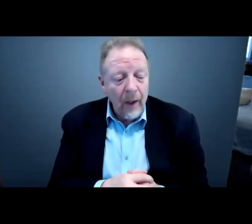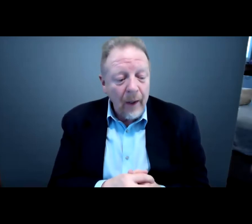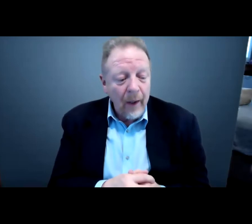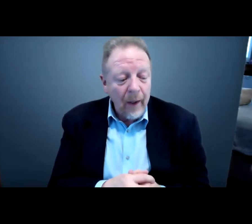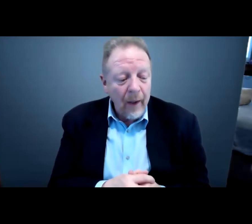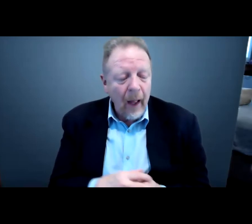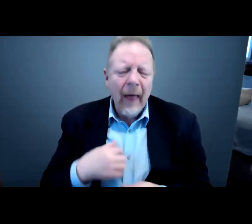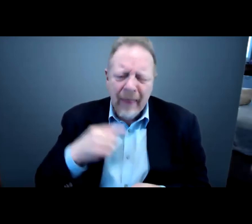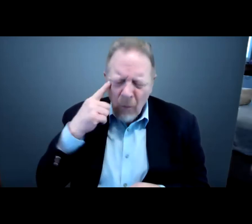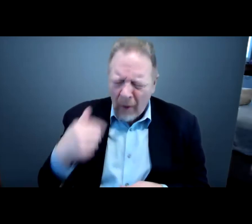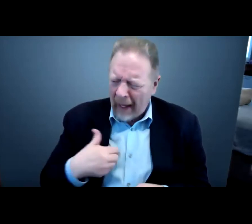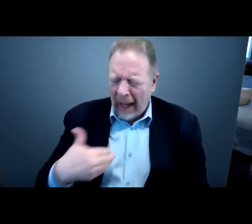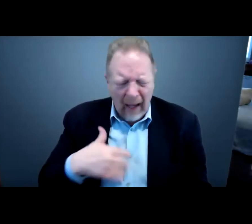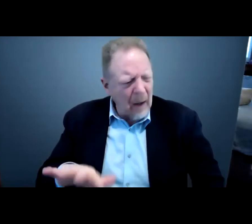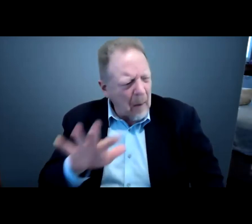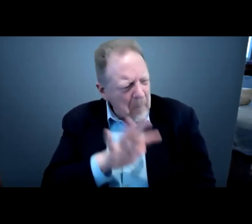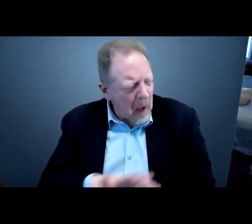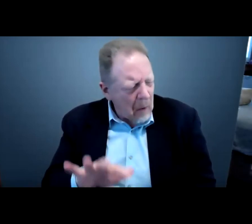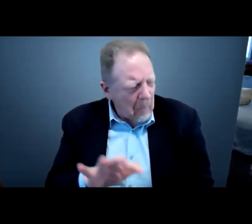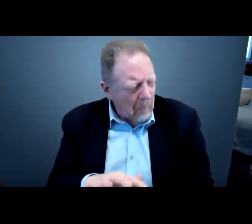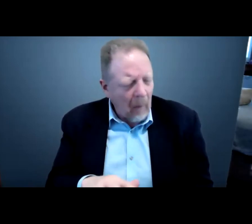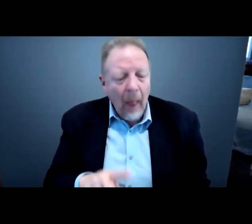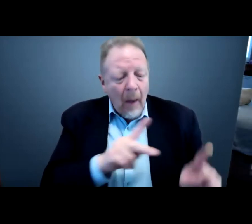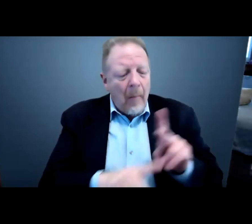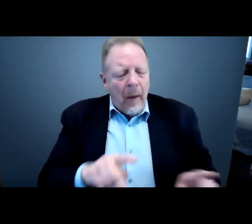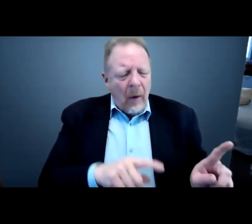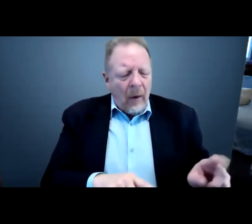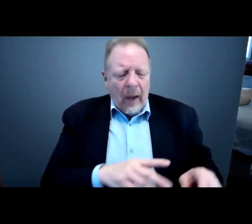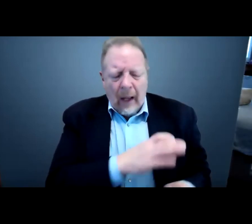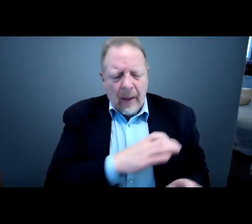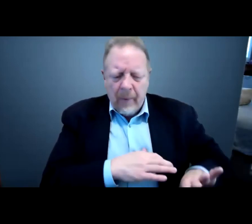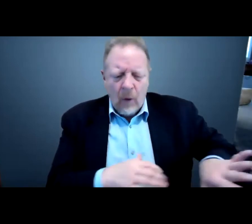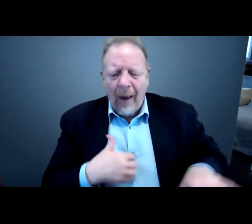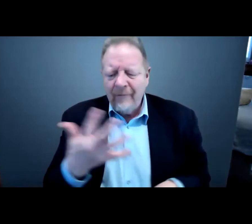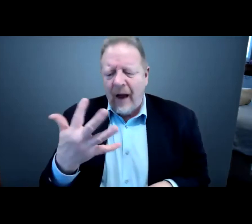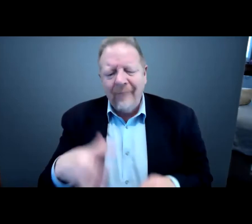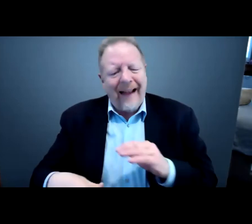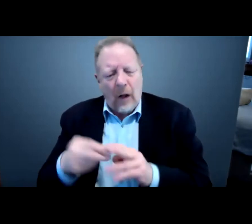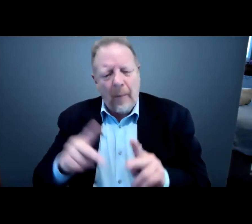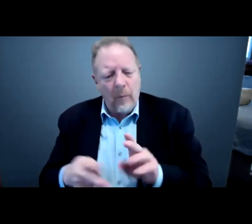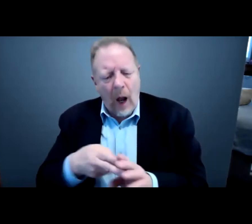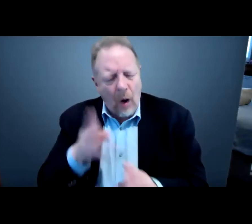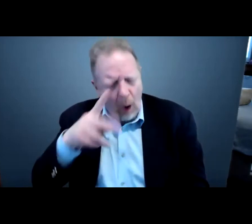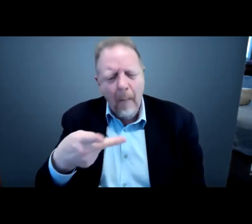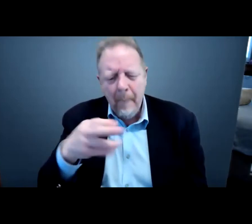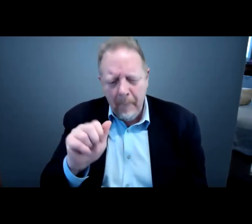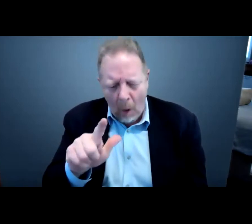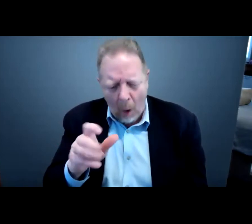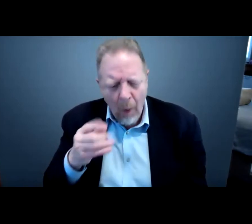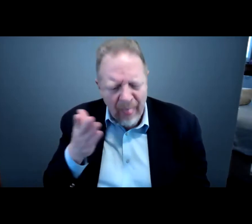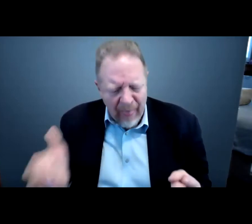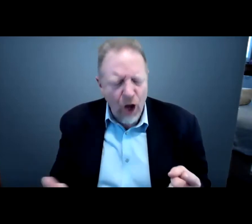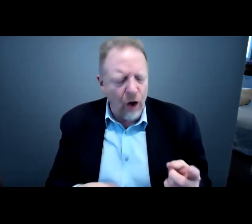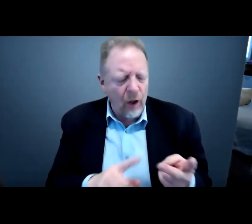I think we had about, other than the people, we had about 5 additional people. I know Paul was there.